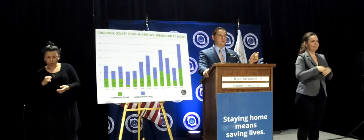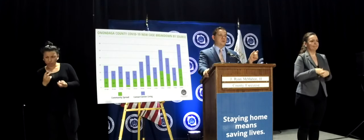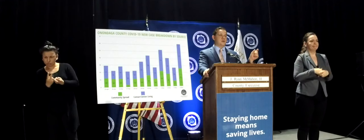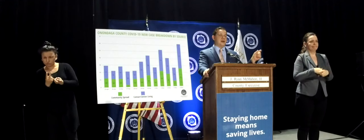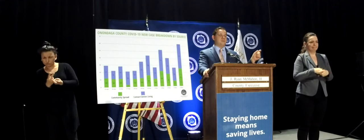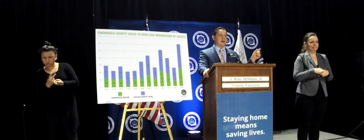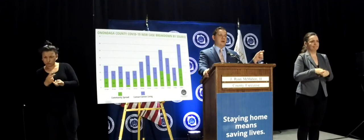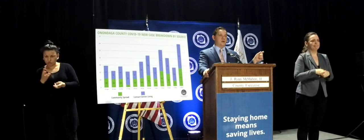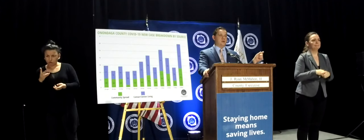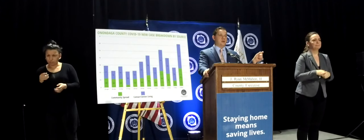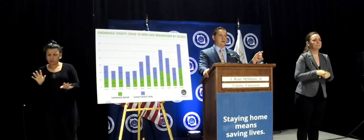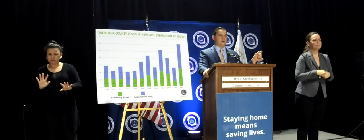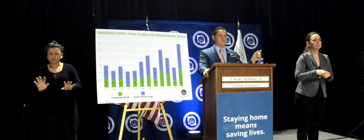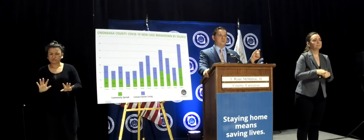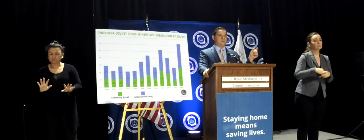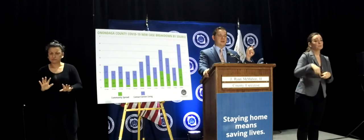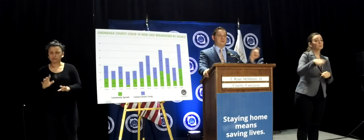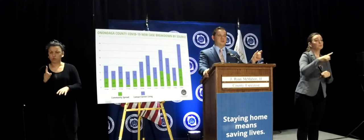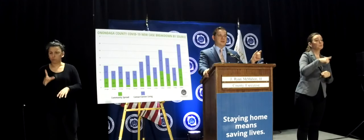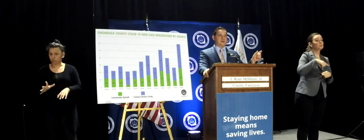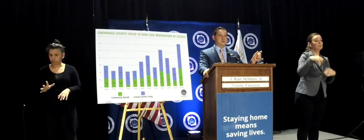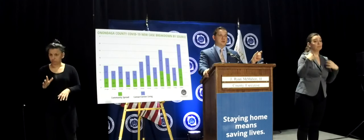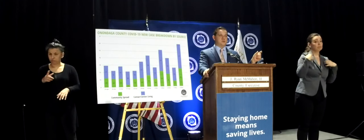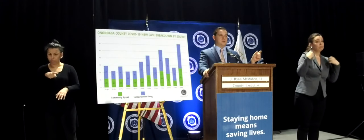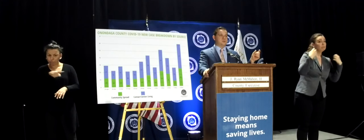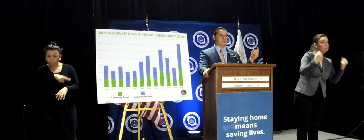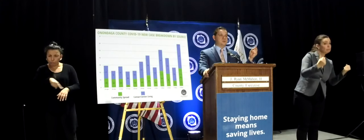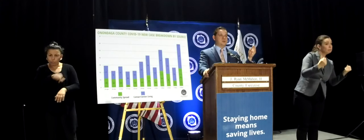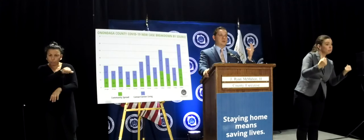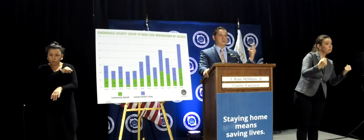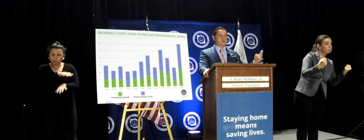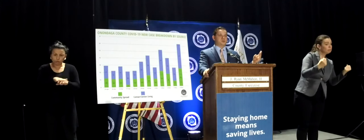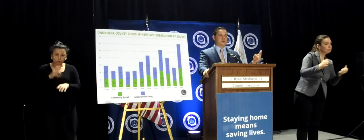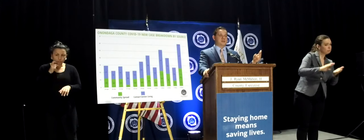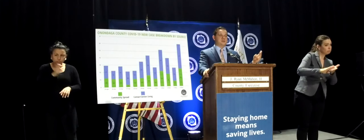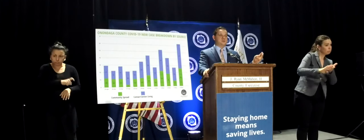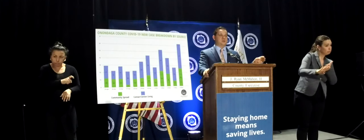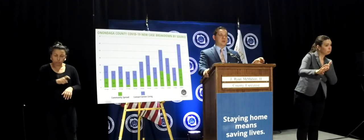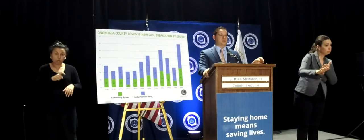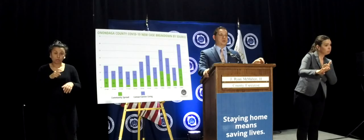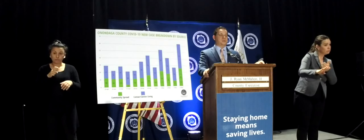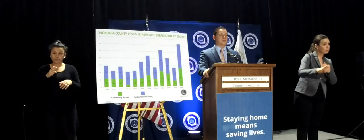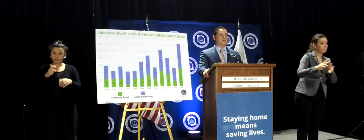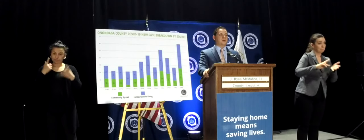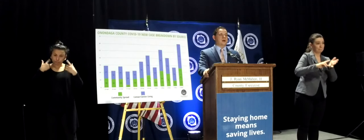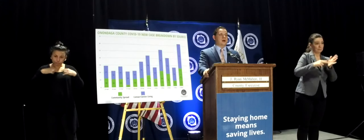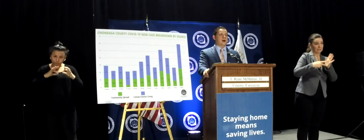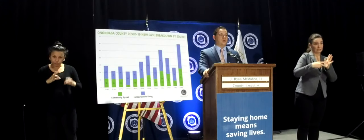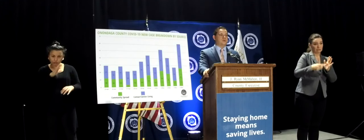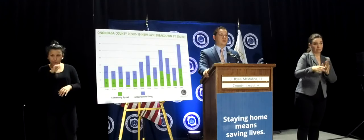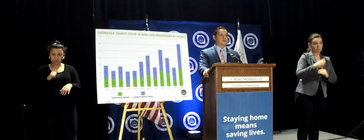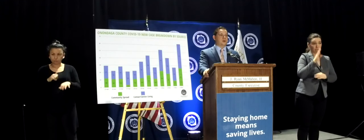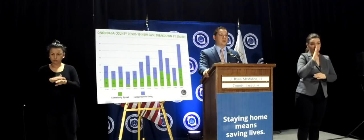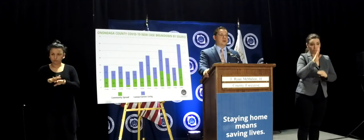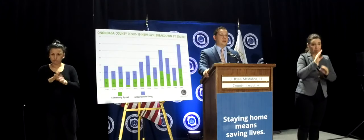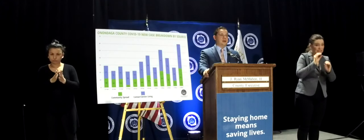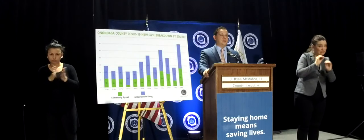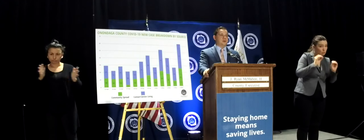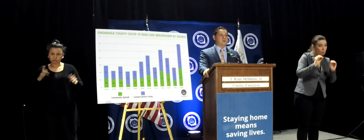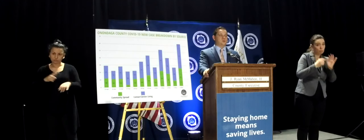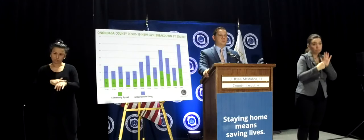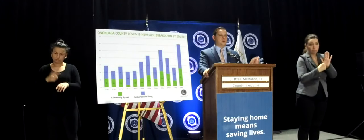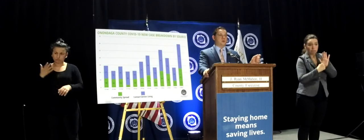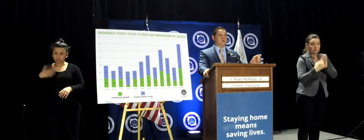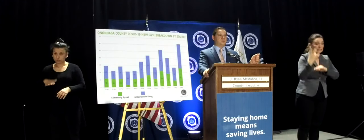would be those who have gotten better, of 7 straight days of no symptoms, 3 straight days of no temperature or fever,